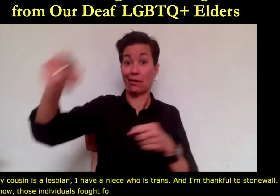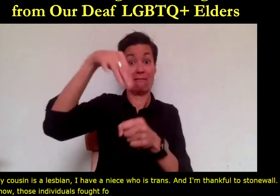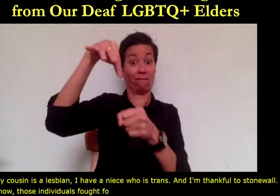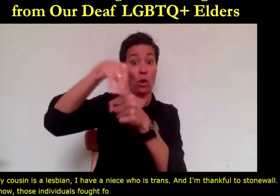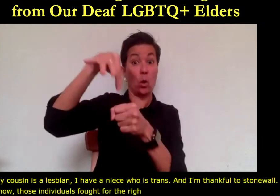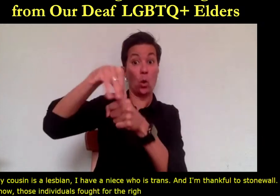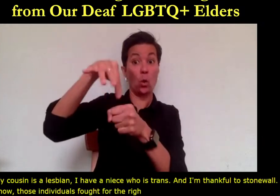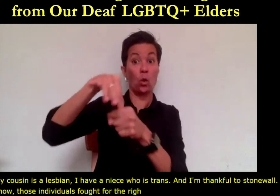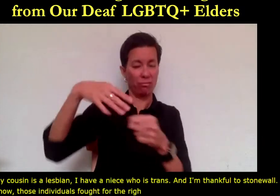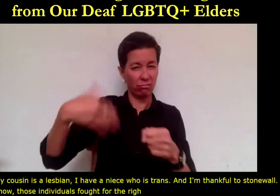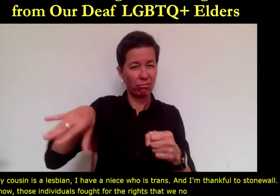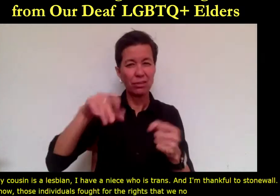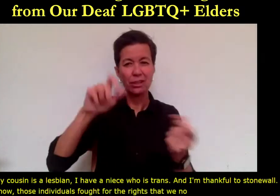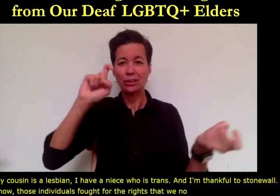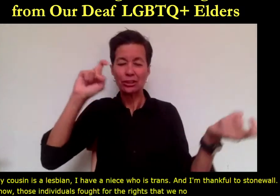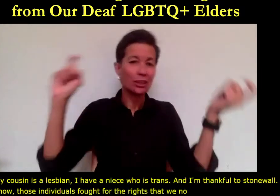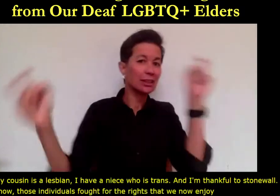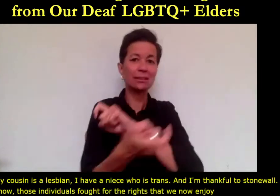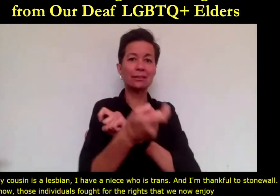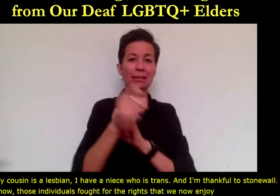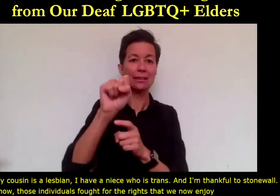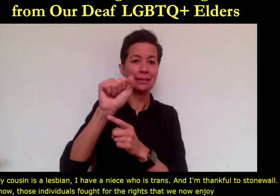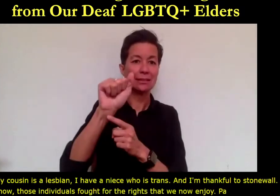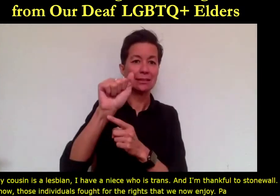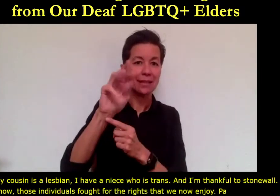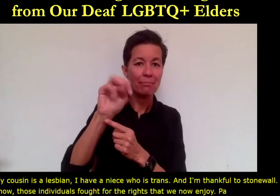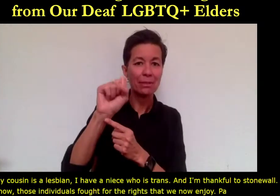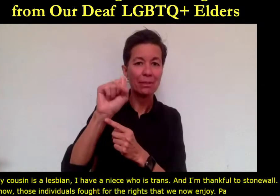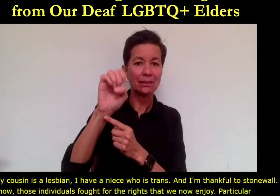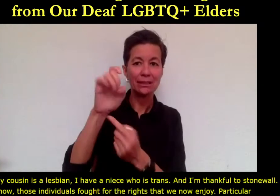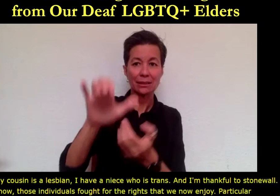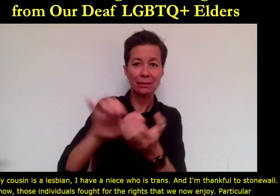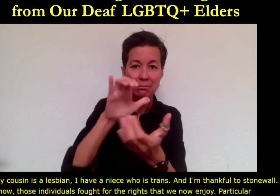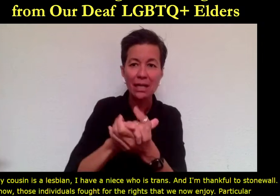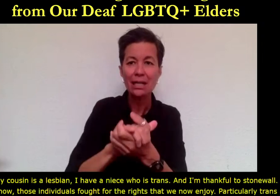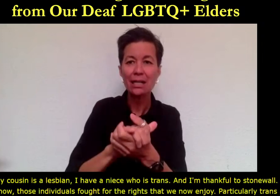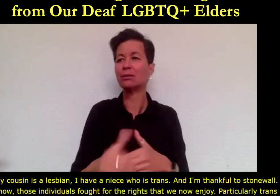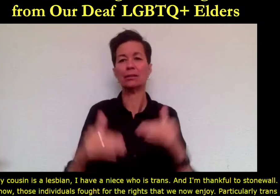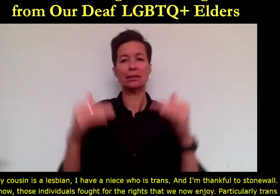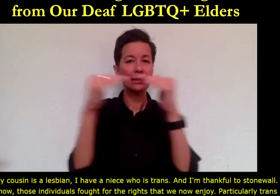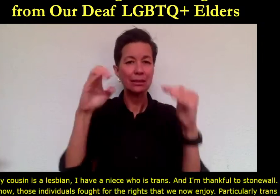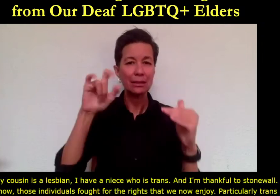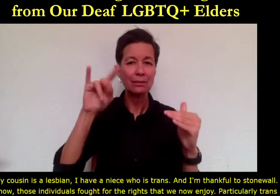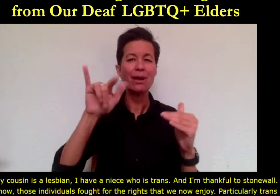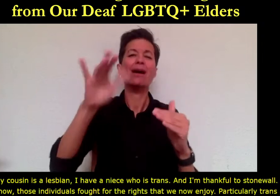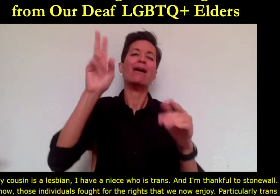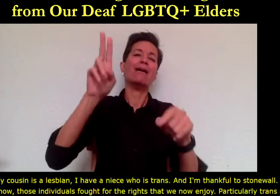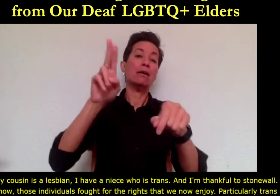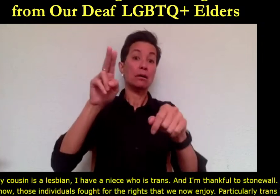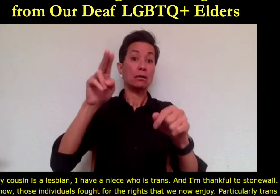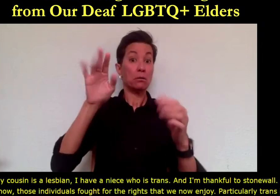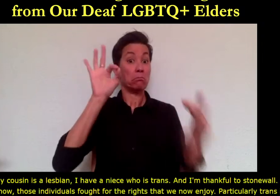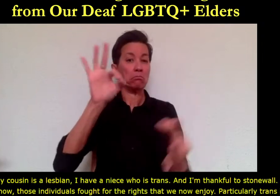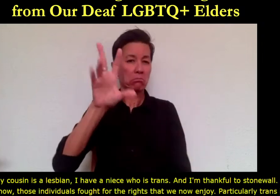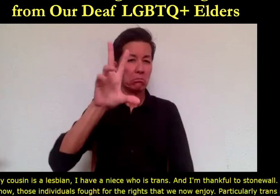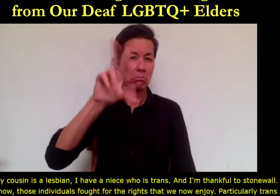this generation you know there's voting and uh there's marriage equality